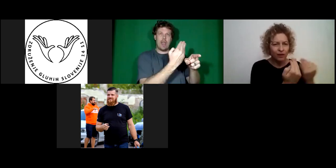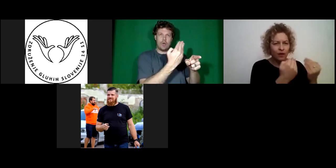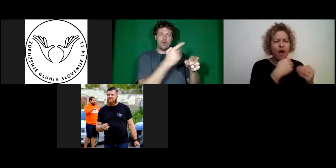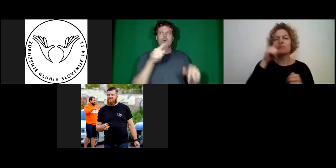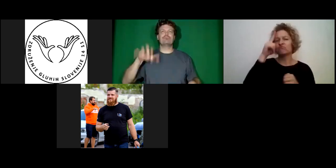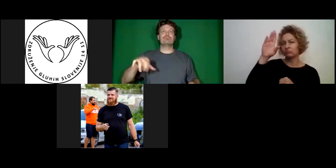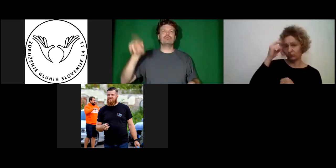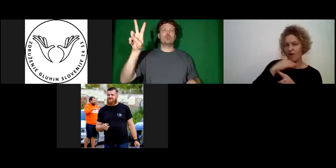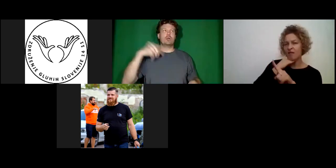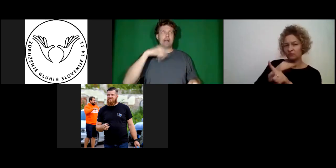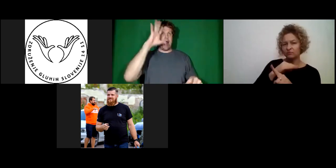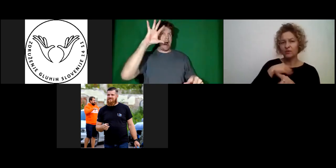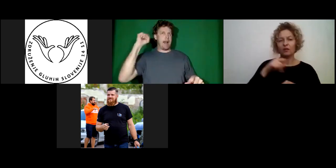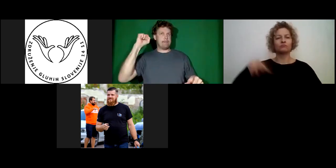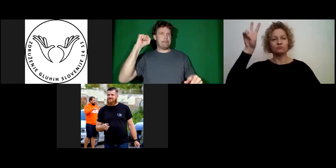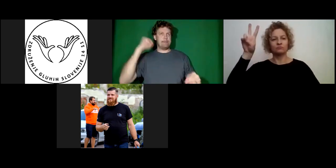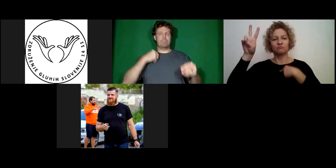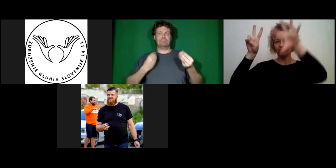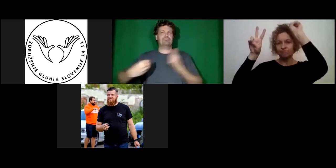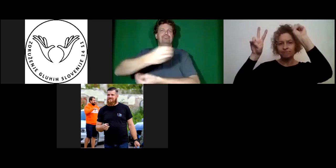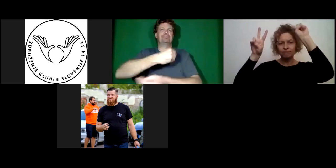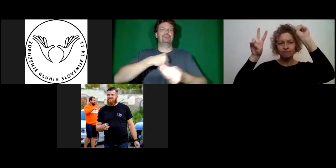some gestures, some hand